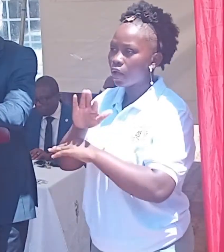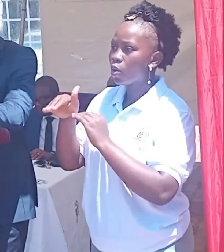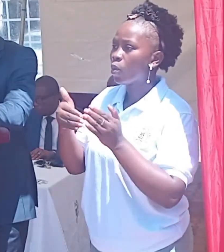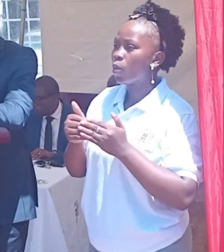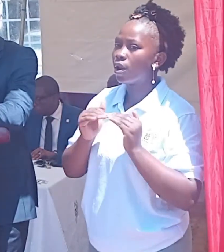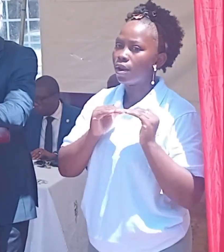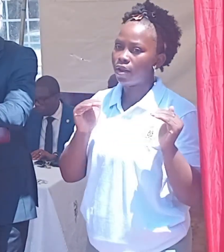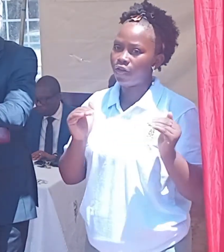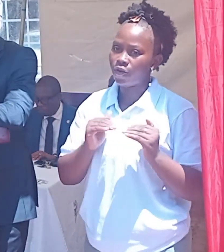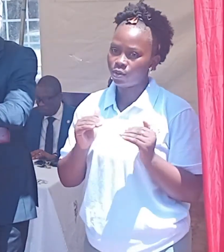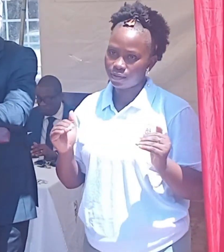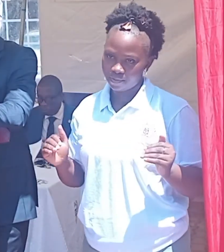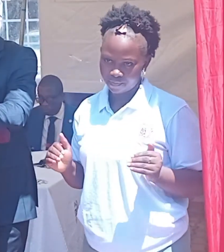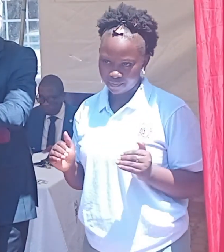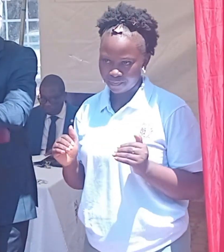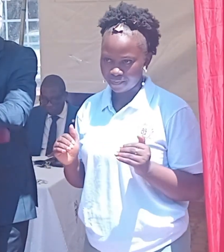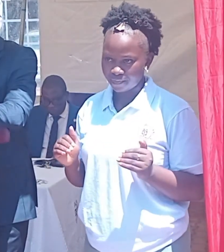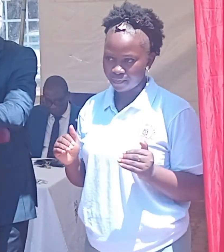levels.